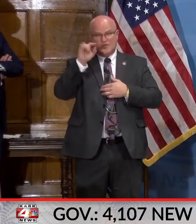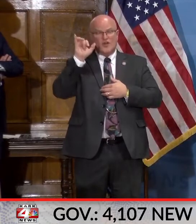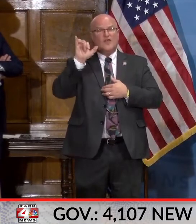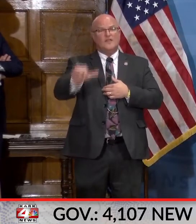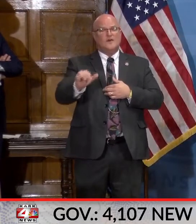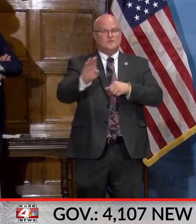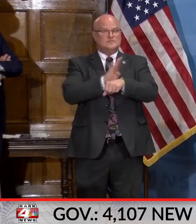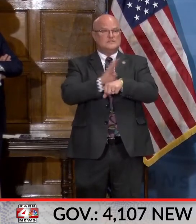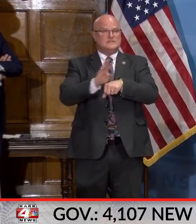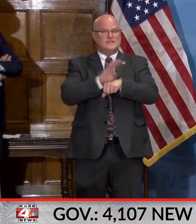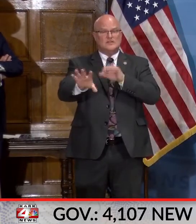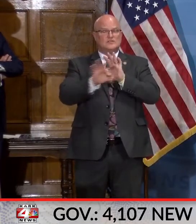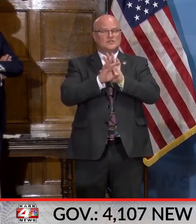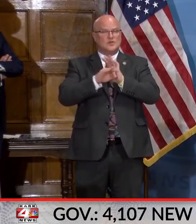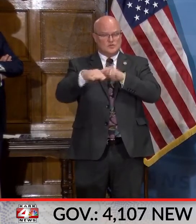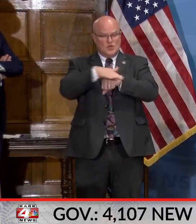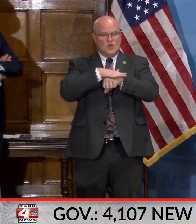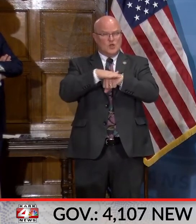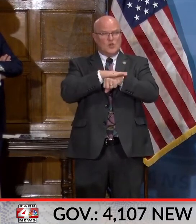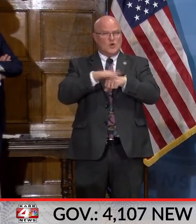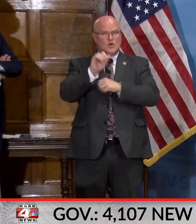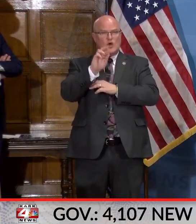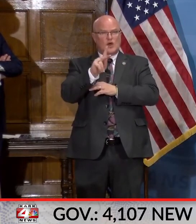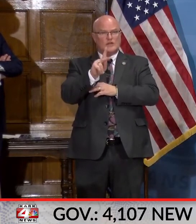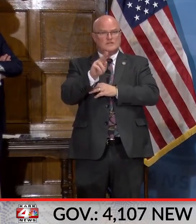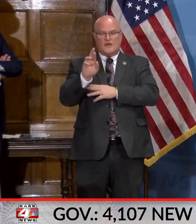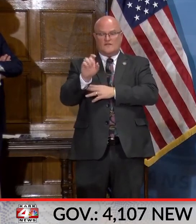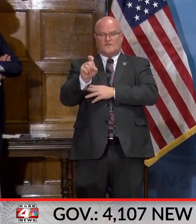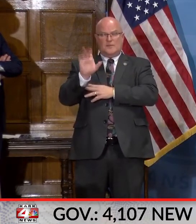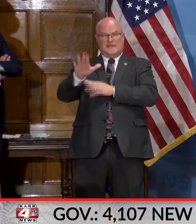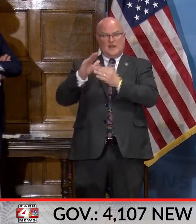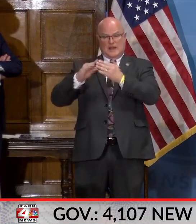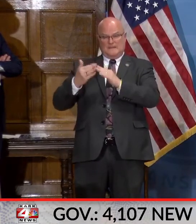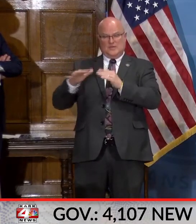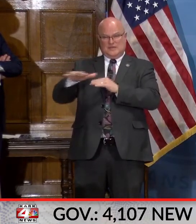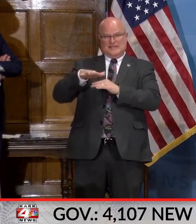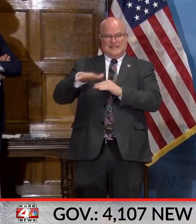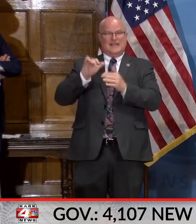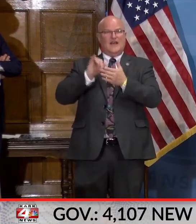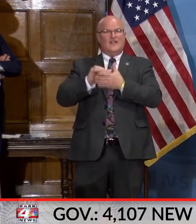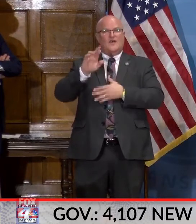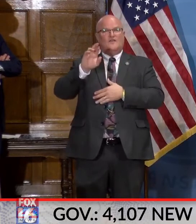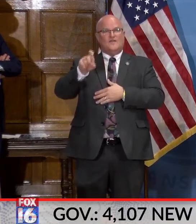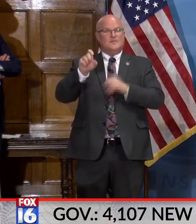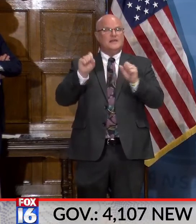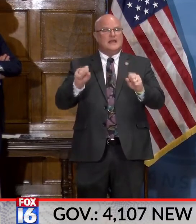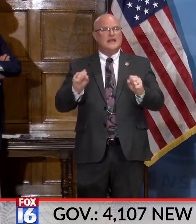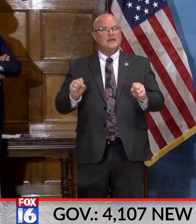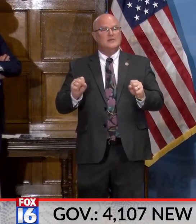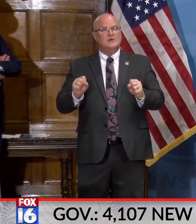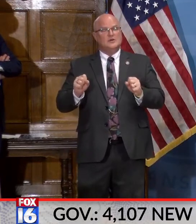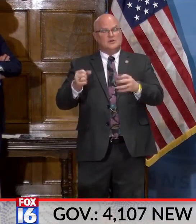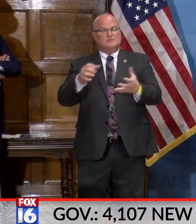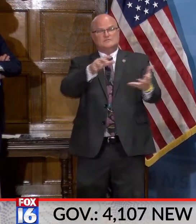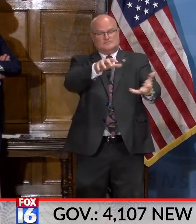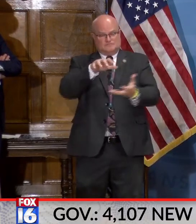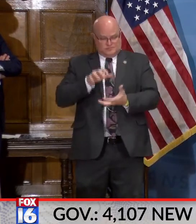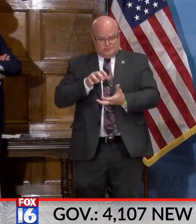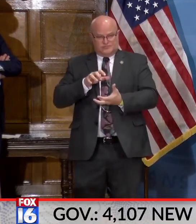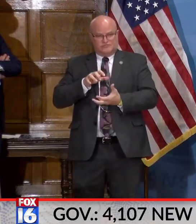that chose a local Arkansas pharmacy in their community, those pharmacies were able to receive the